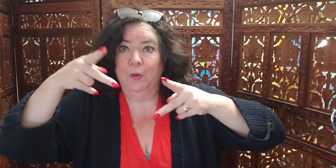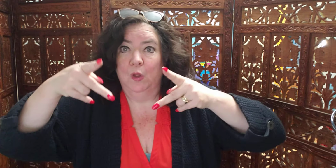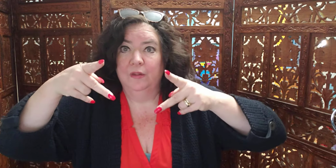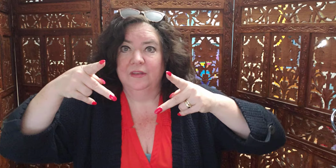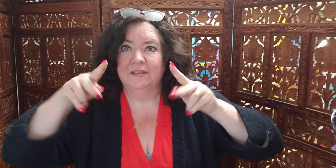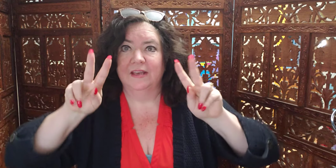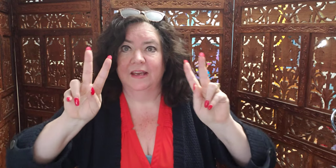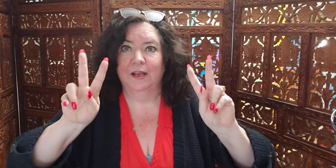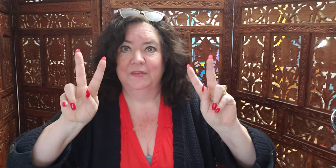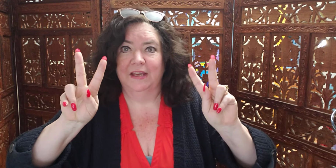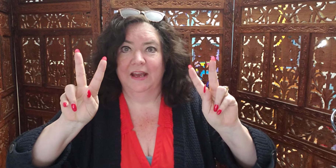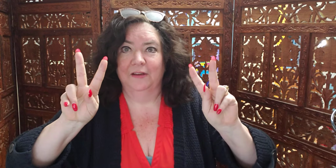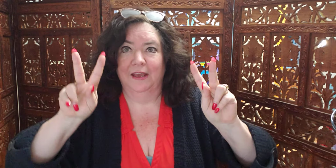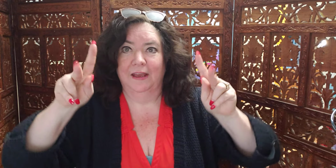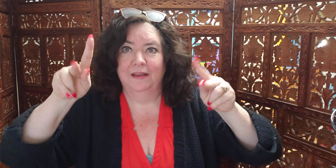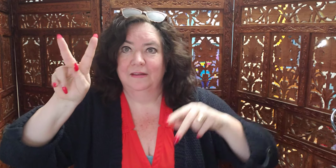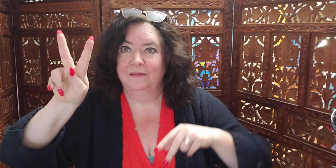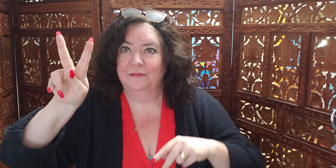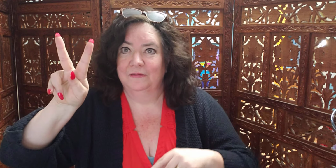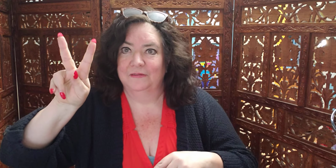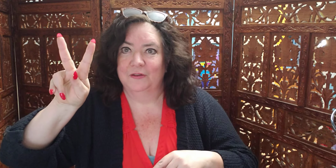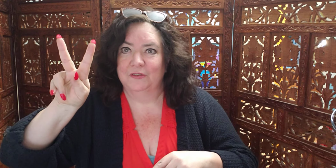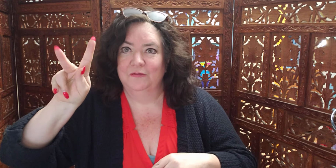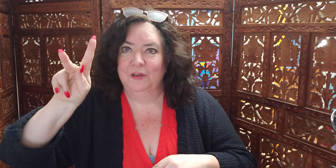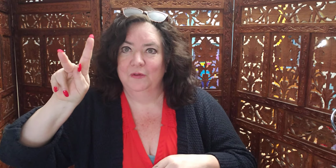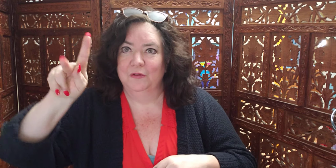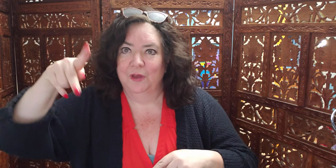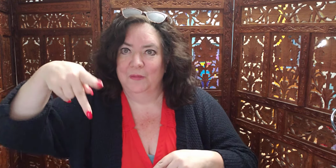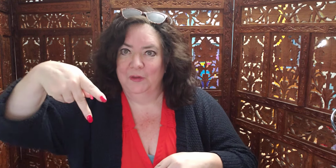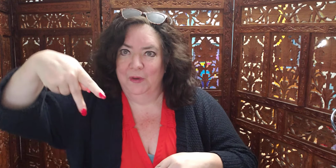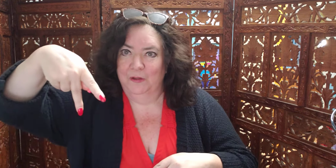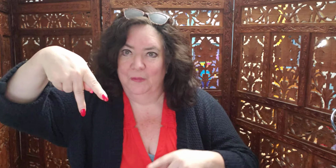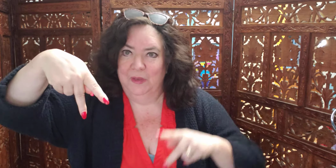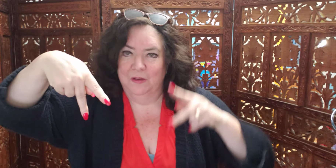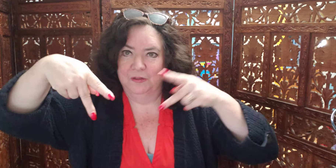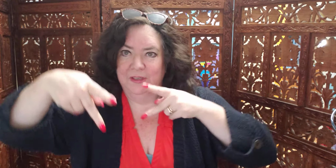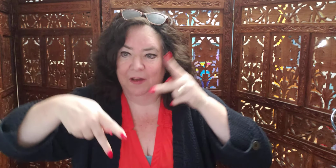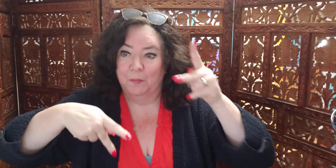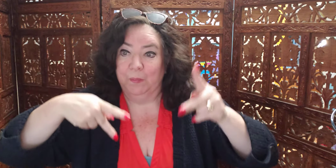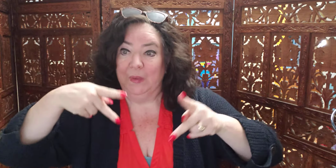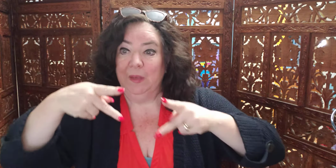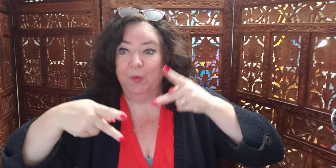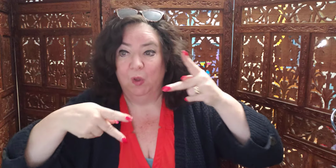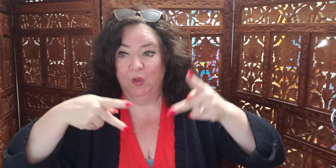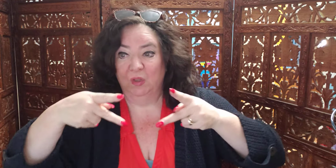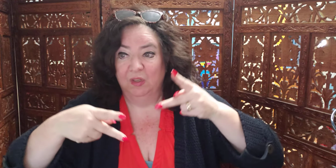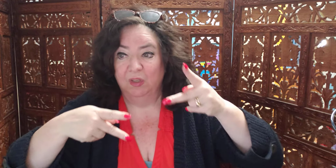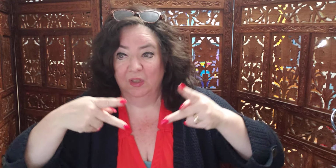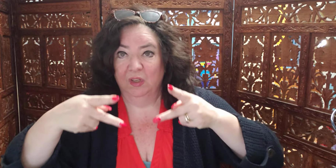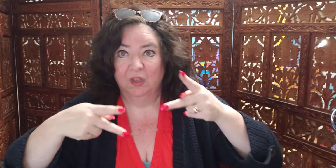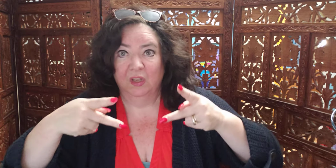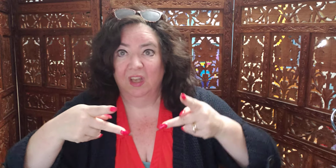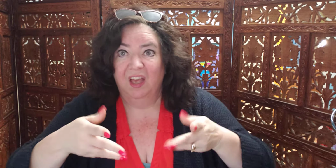People, this is like an upside down K. So it's a V with your thumb in the middle, the P goes down. People